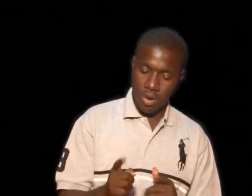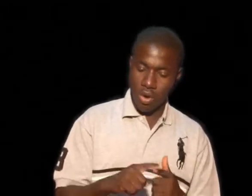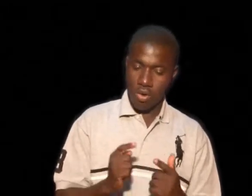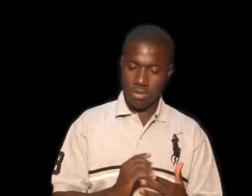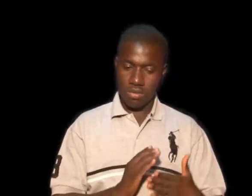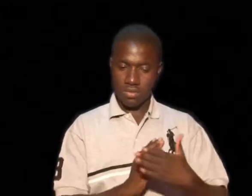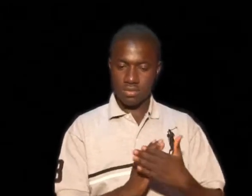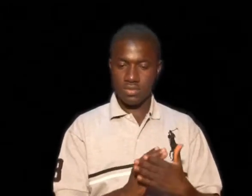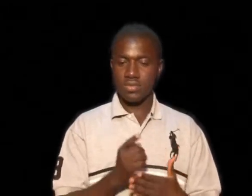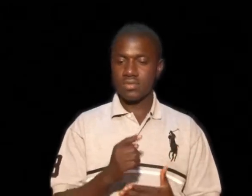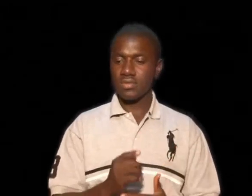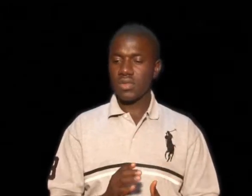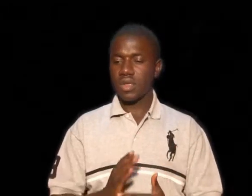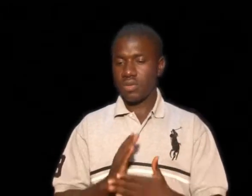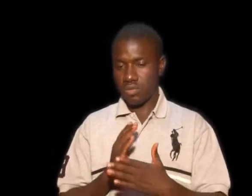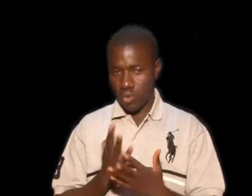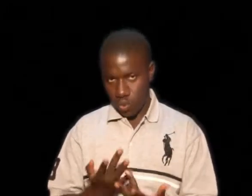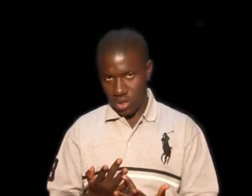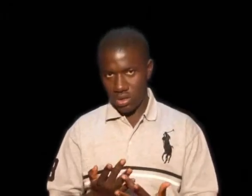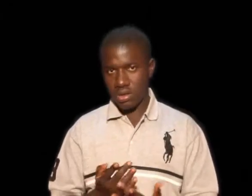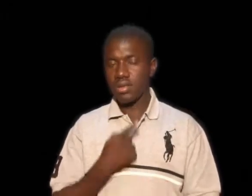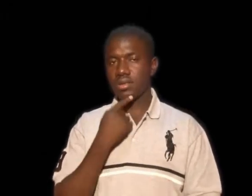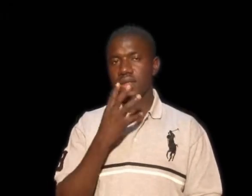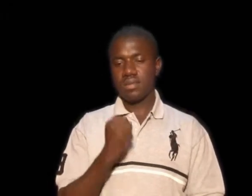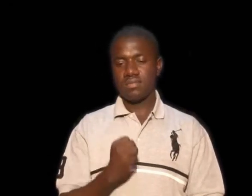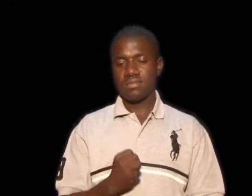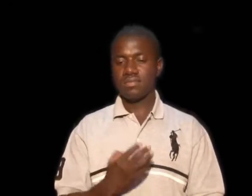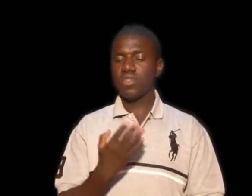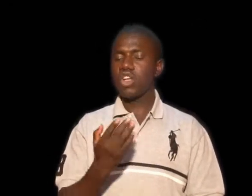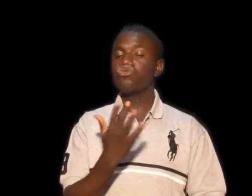or an obstacle, pause and tell the person what is coming.